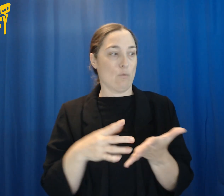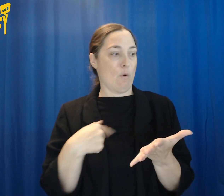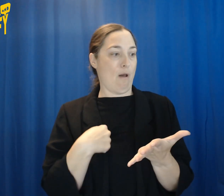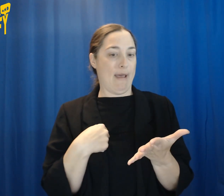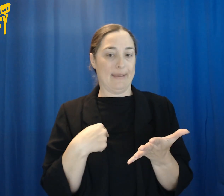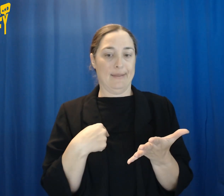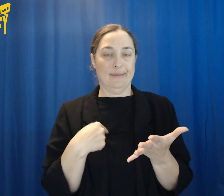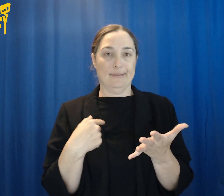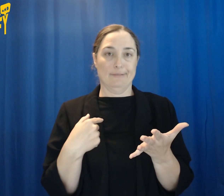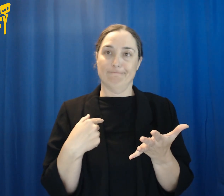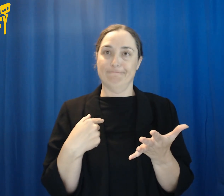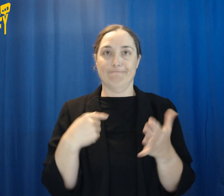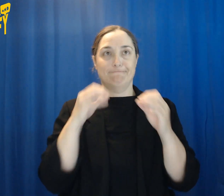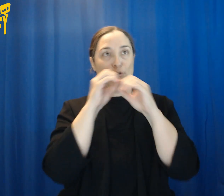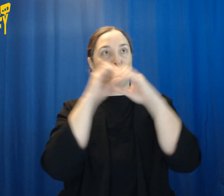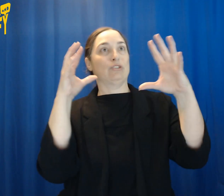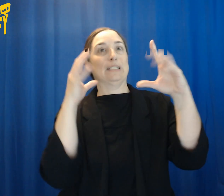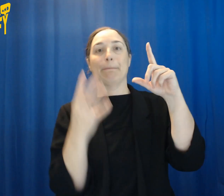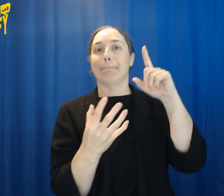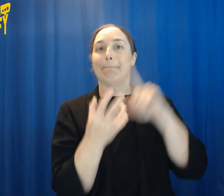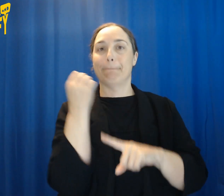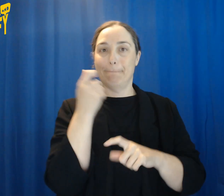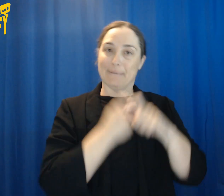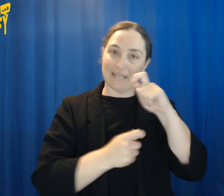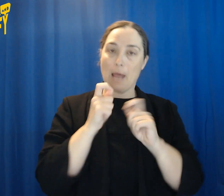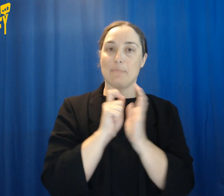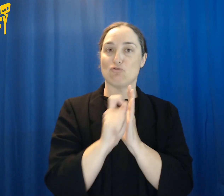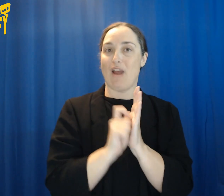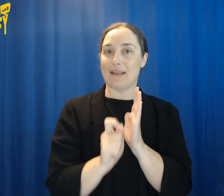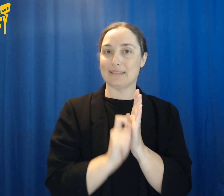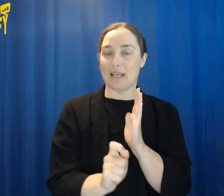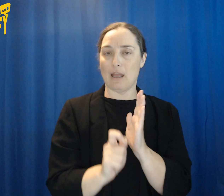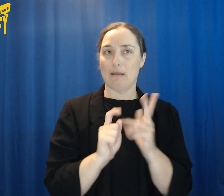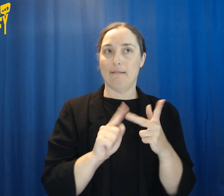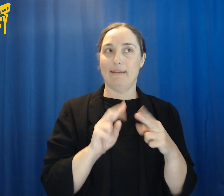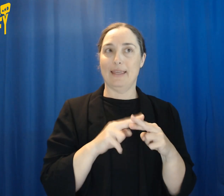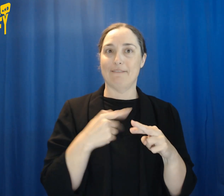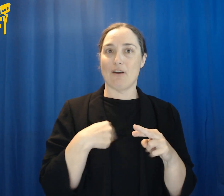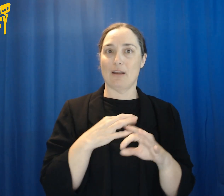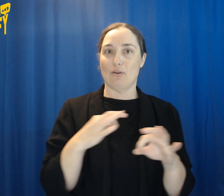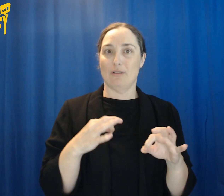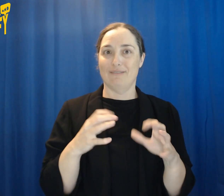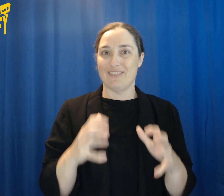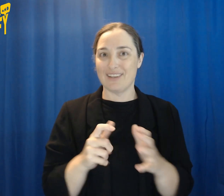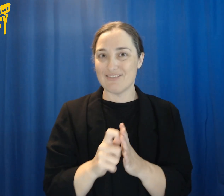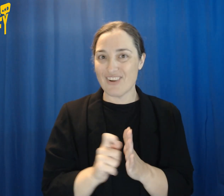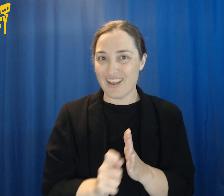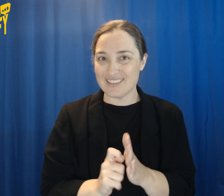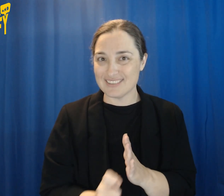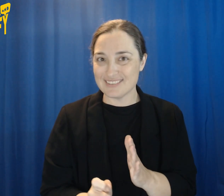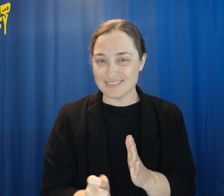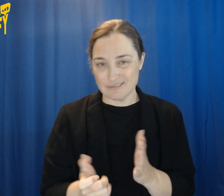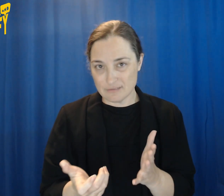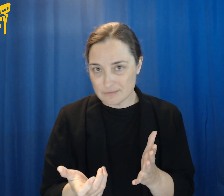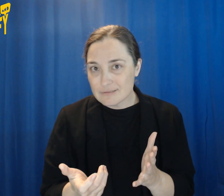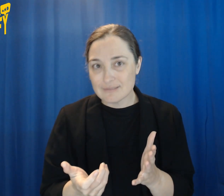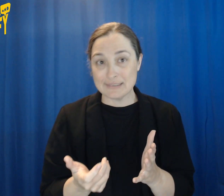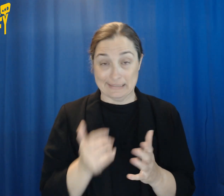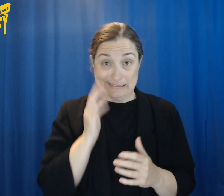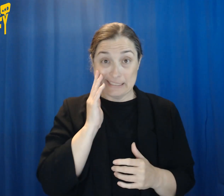the dream that I had of being a writer as a young girl if I didn't fucking do it, regardless of what the consequences were?